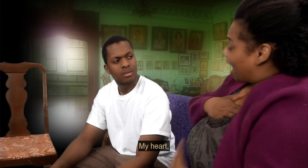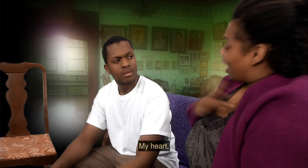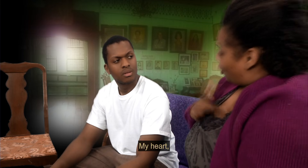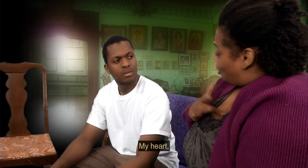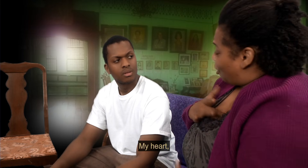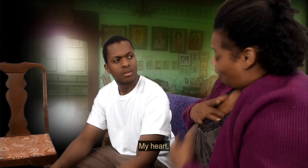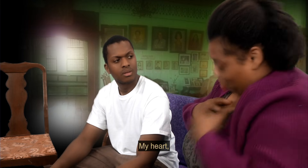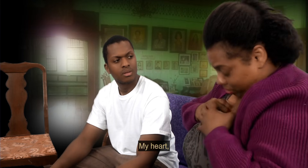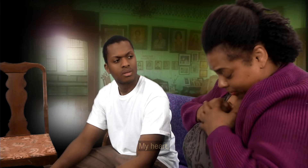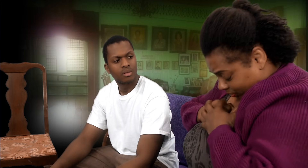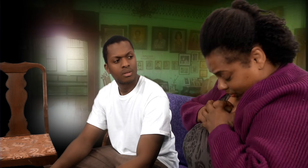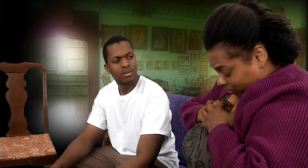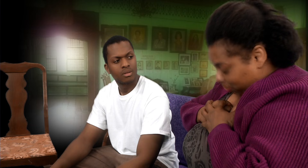My heart,